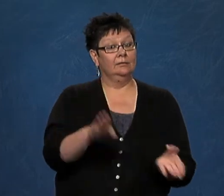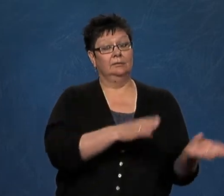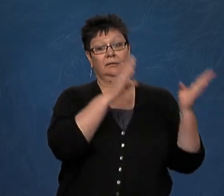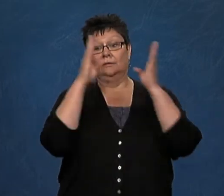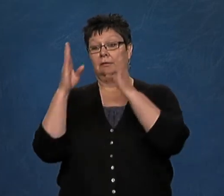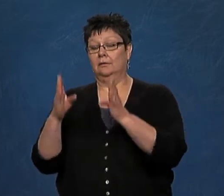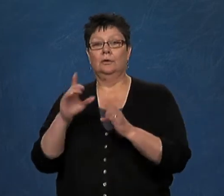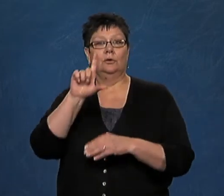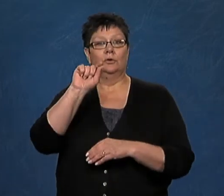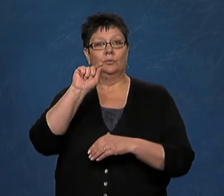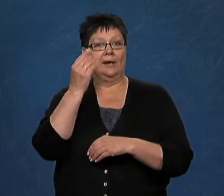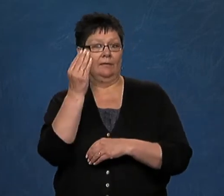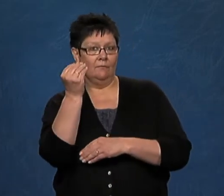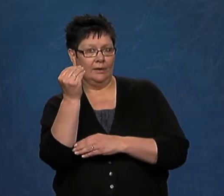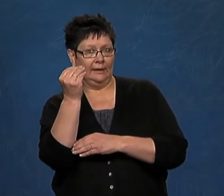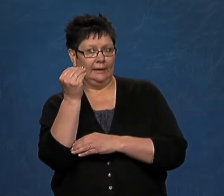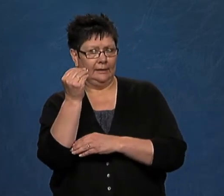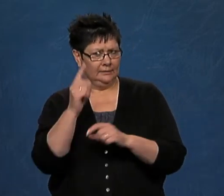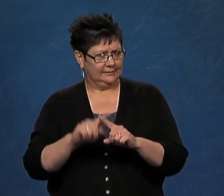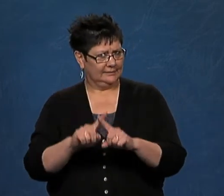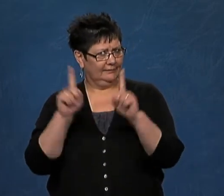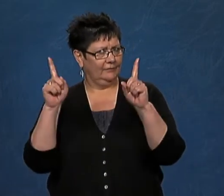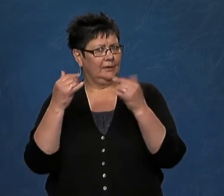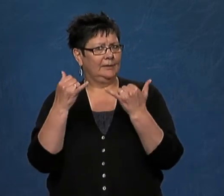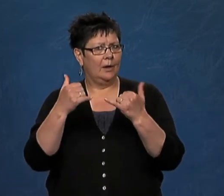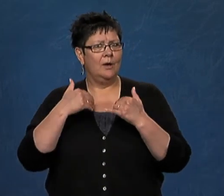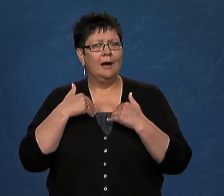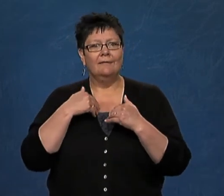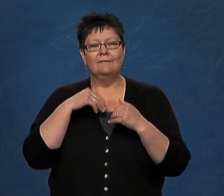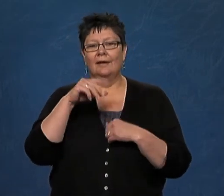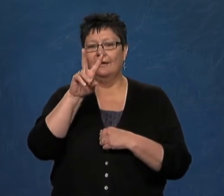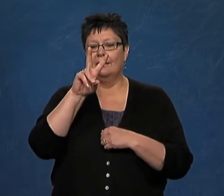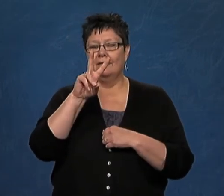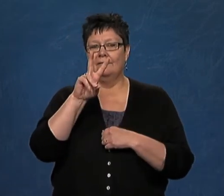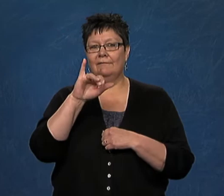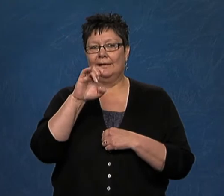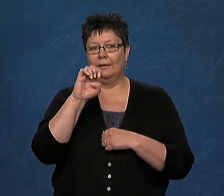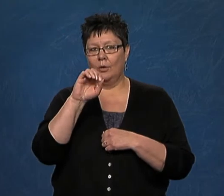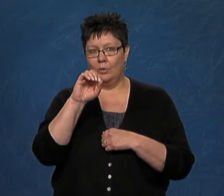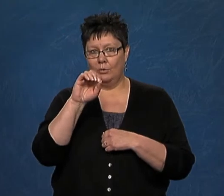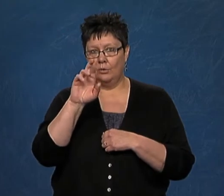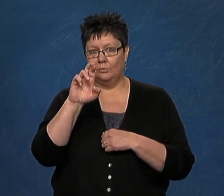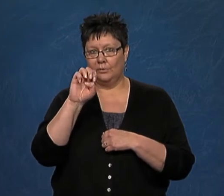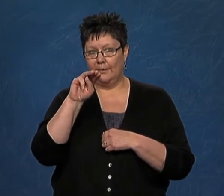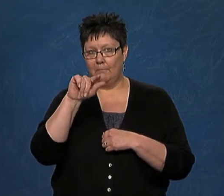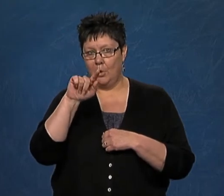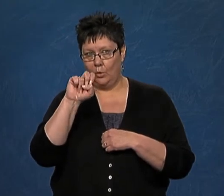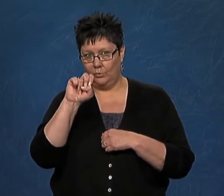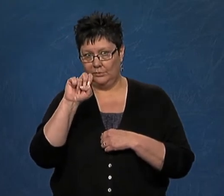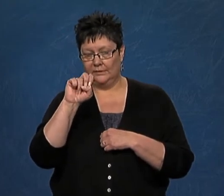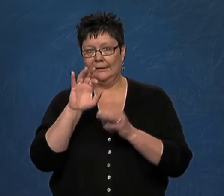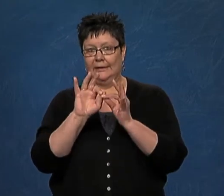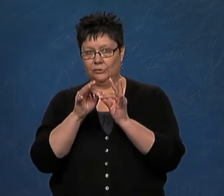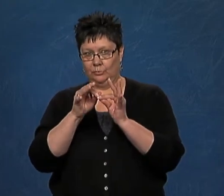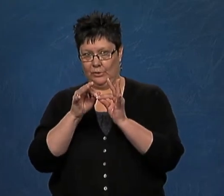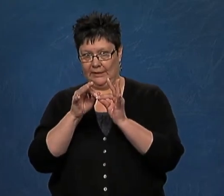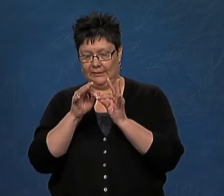10 years later, in 2014, it's very different. We have video remote